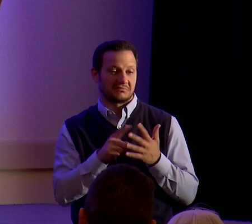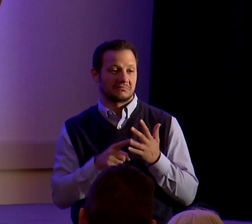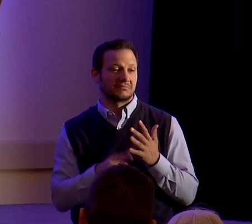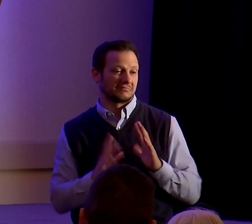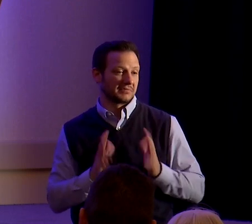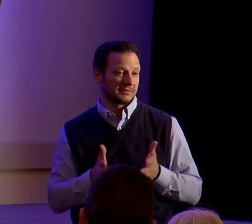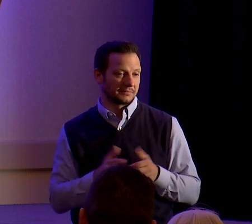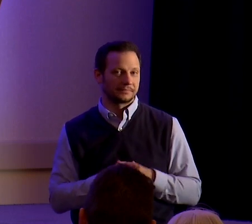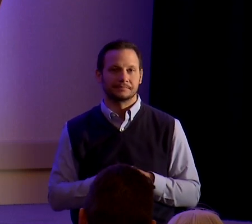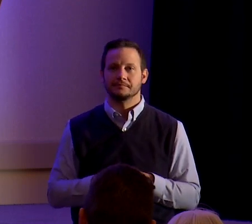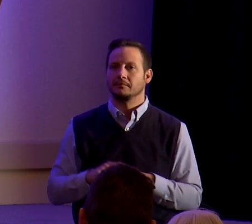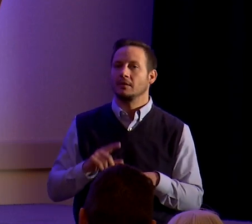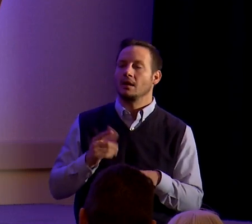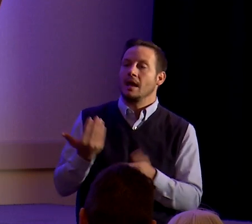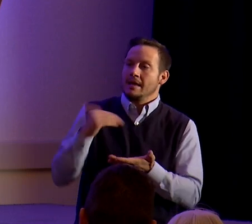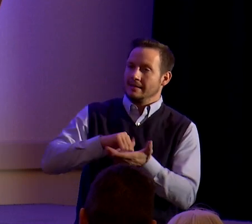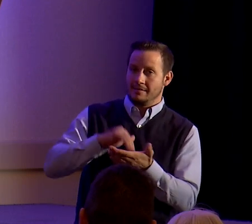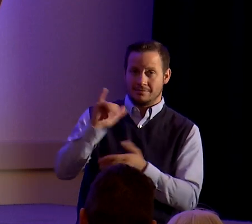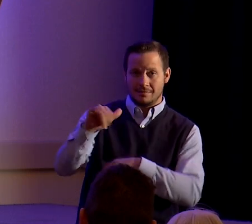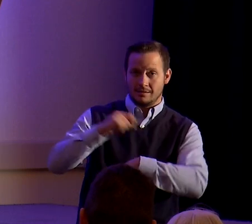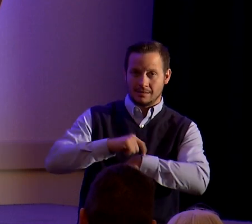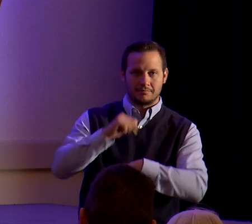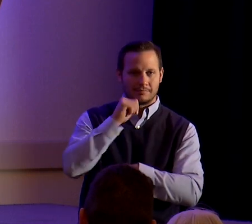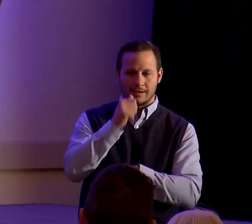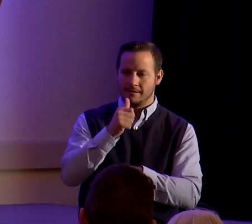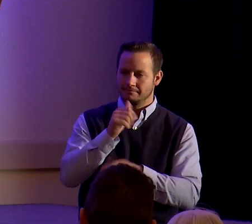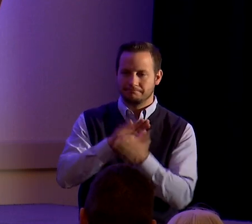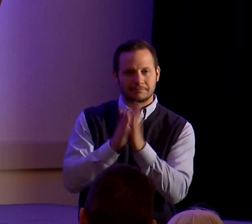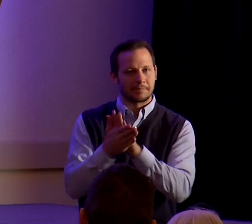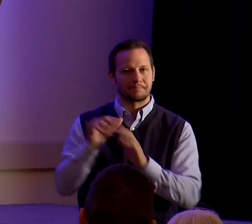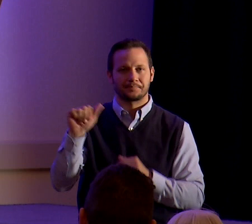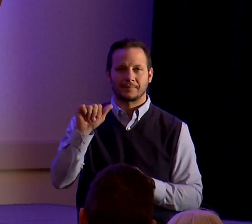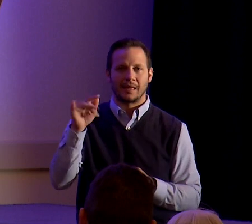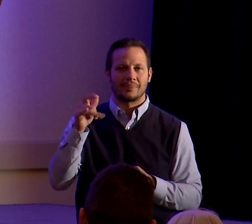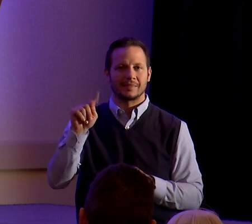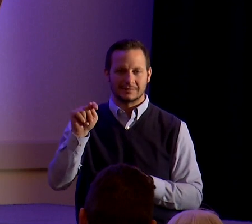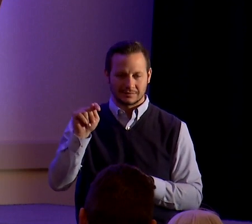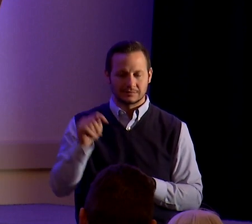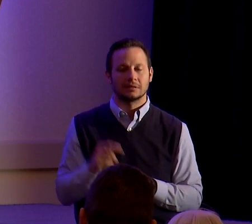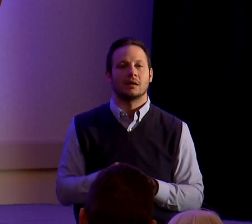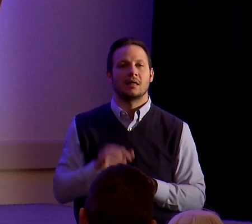And that wasn't when I became an atheist. That was when I started considering the